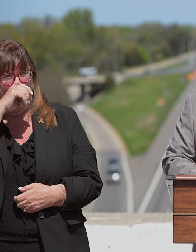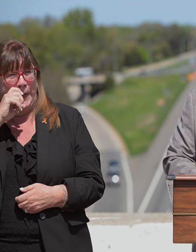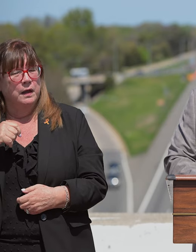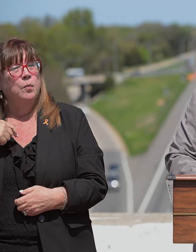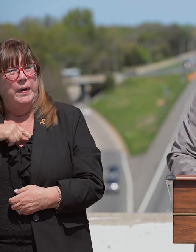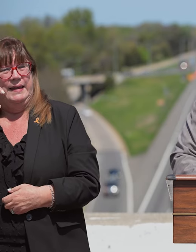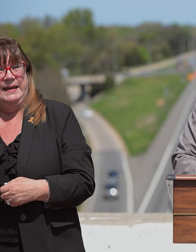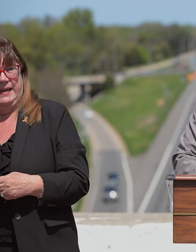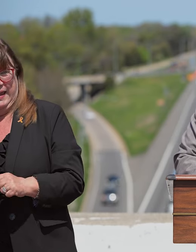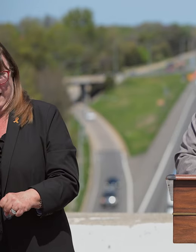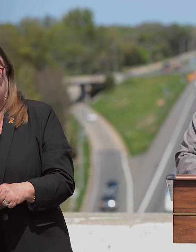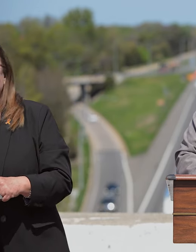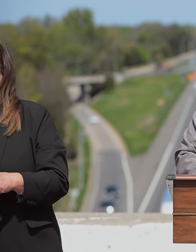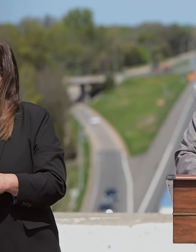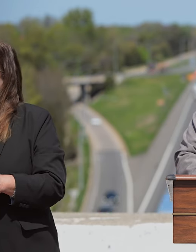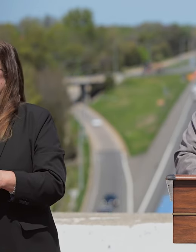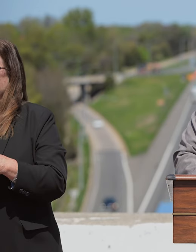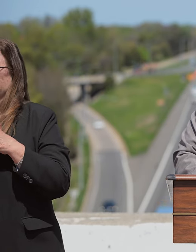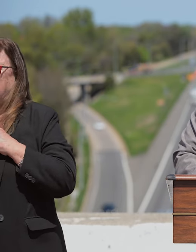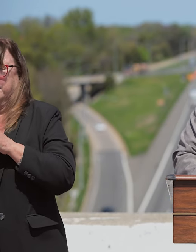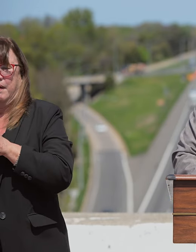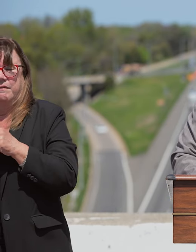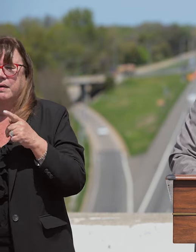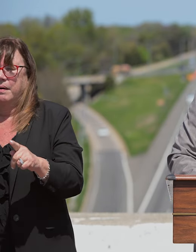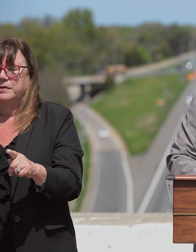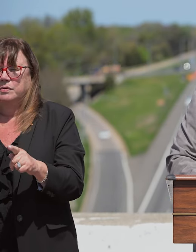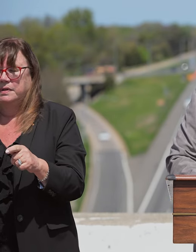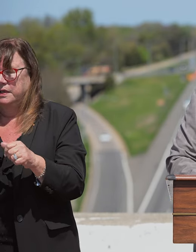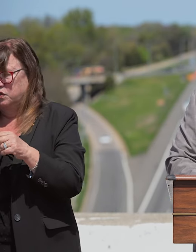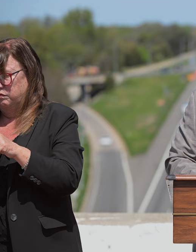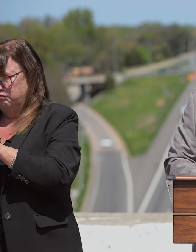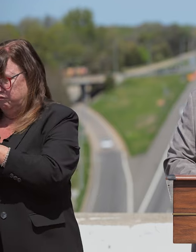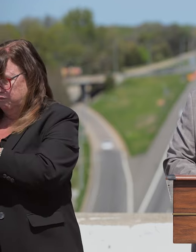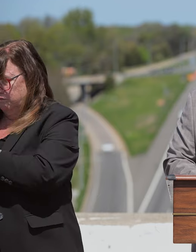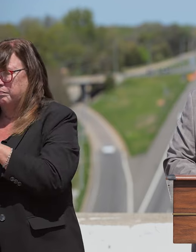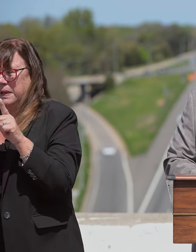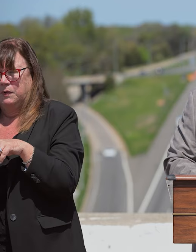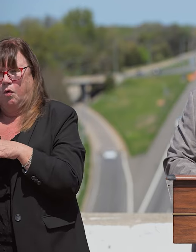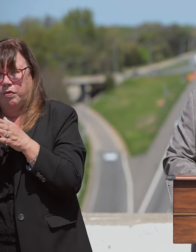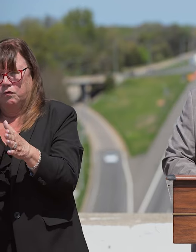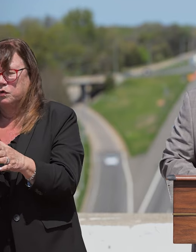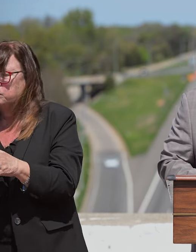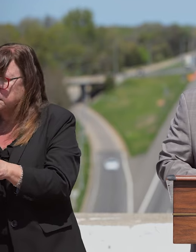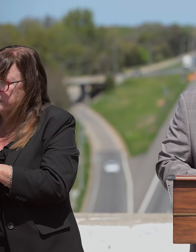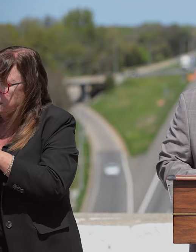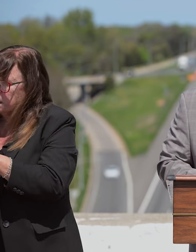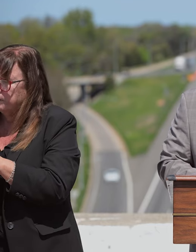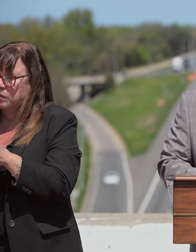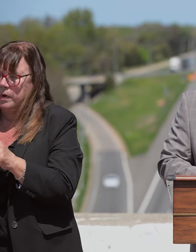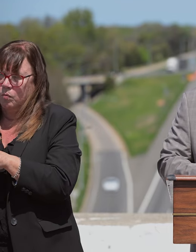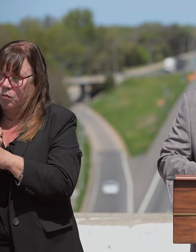can and must take every opportunity to remind the traveling public of the need to be careful when traveling through the work